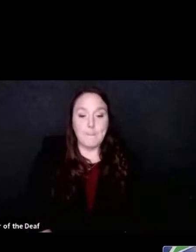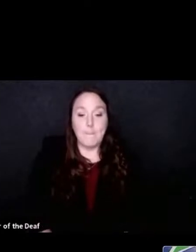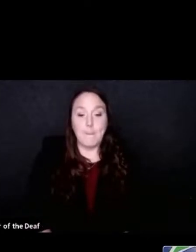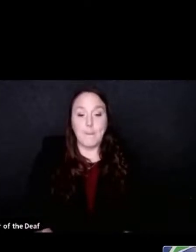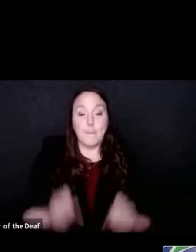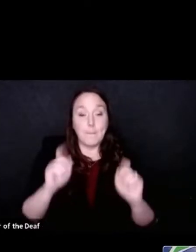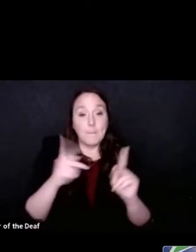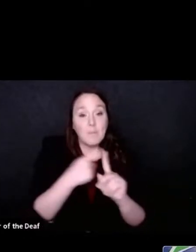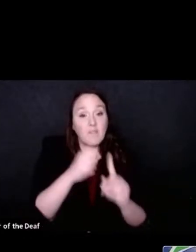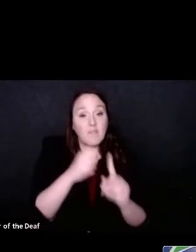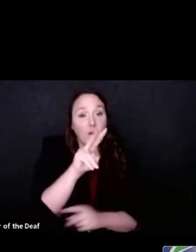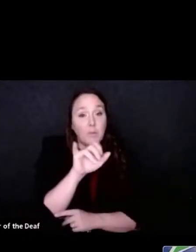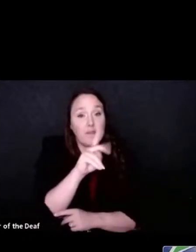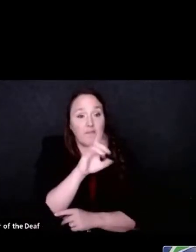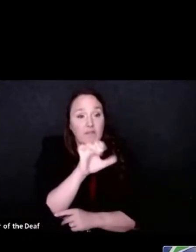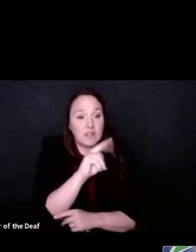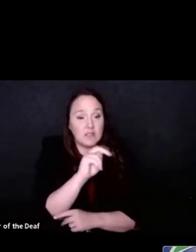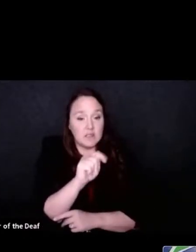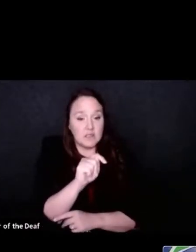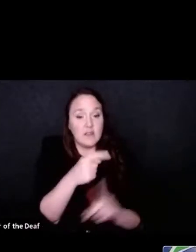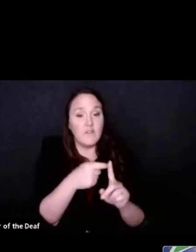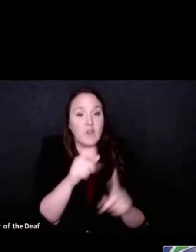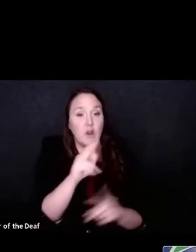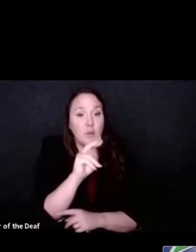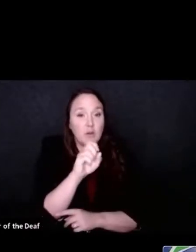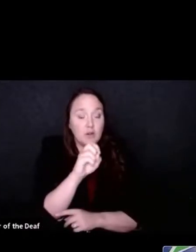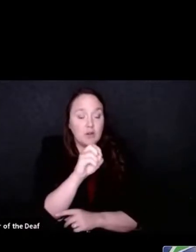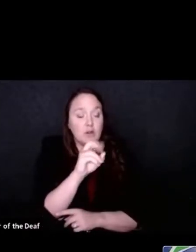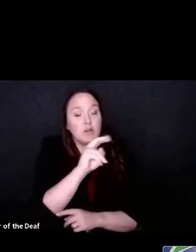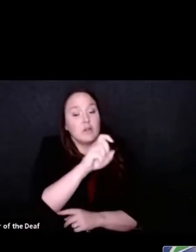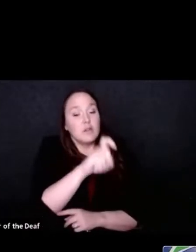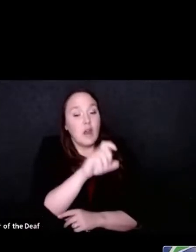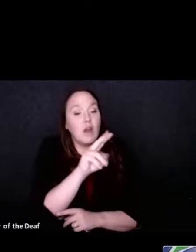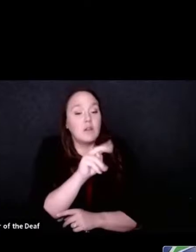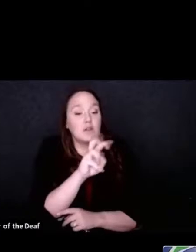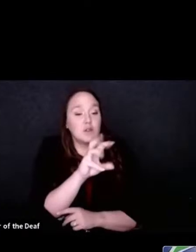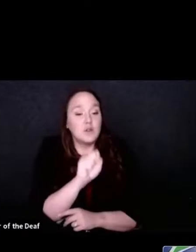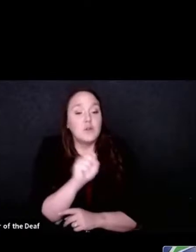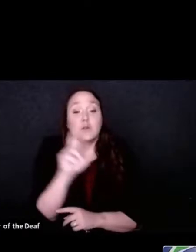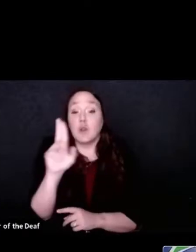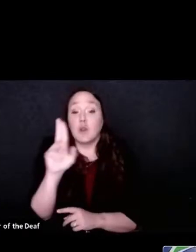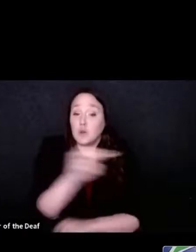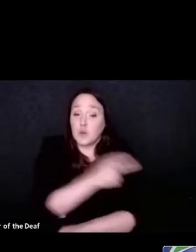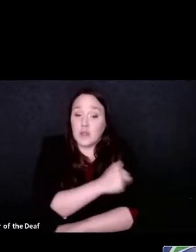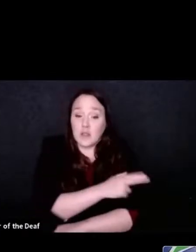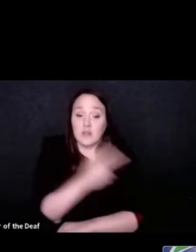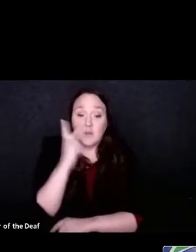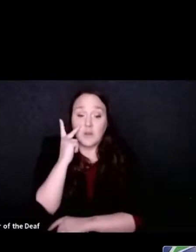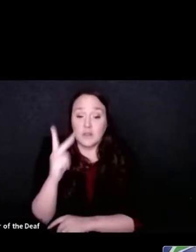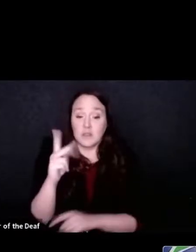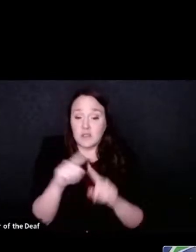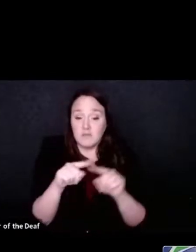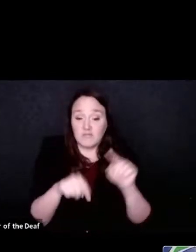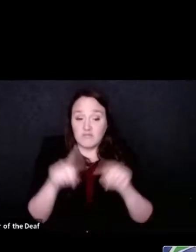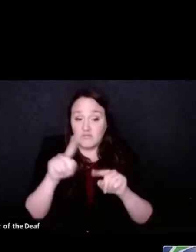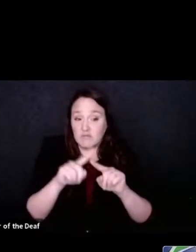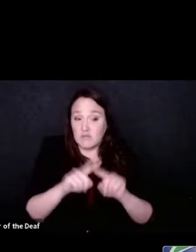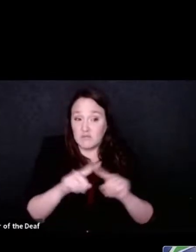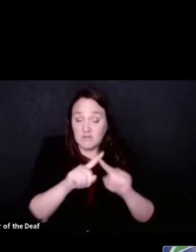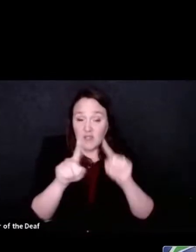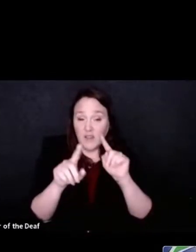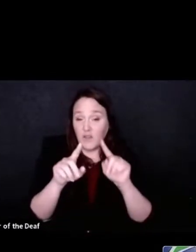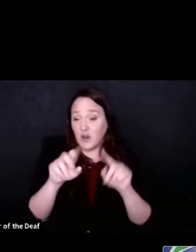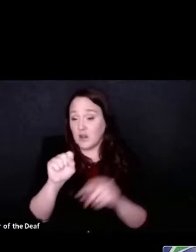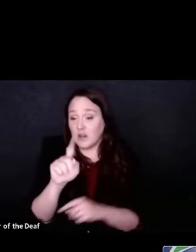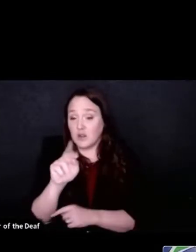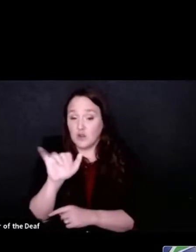Okay, from Vincent from Knox News. Has UT Medical Center seen any variants of COVID-19 in their